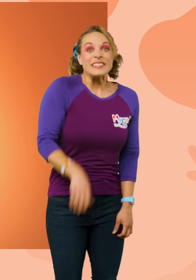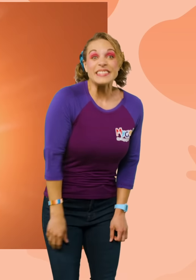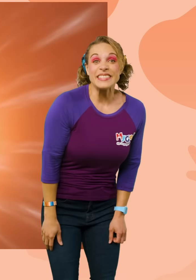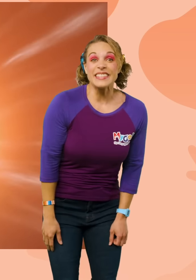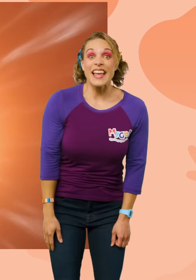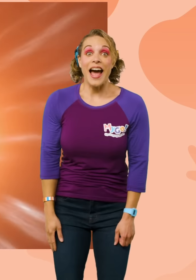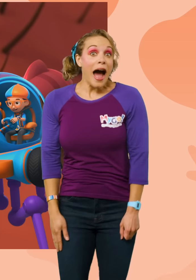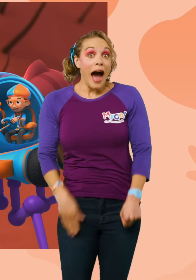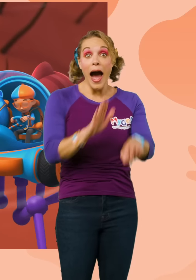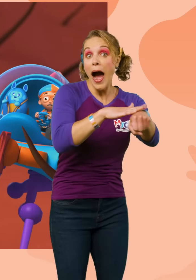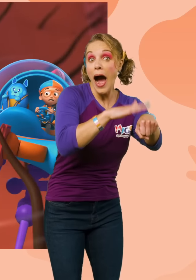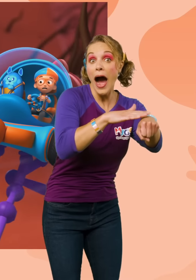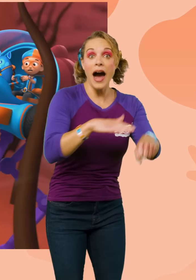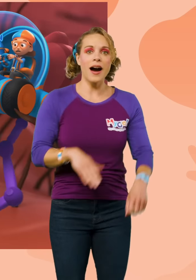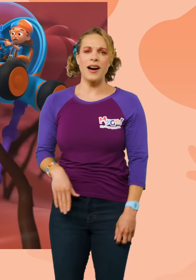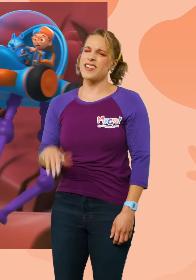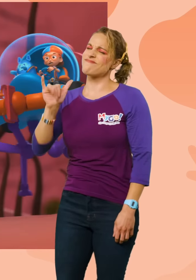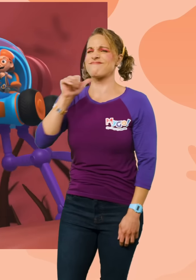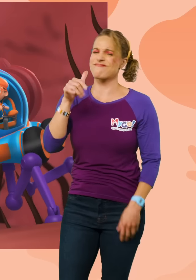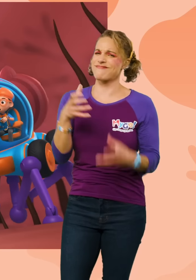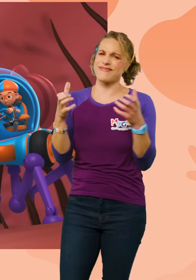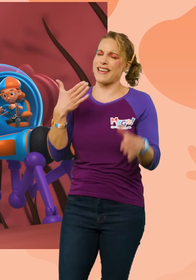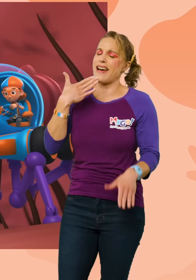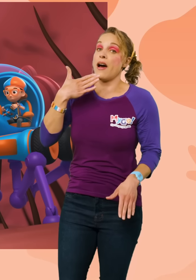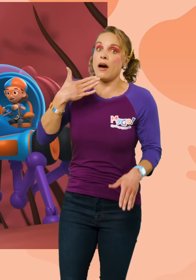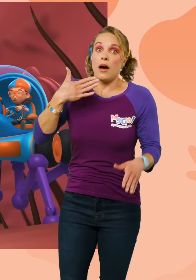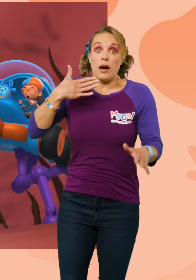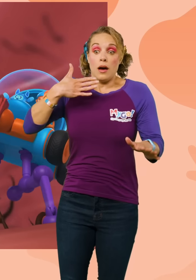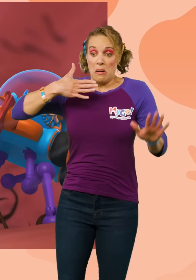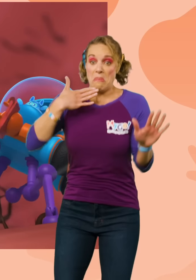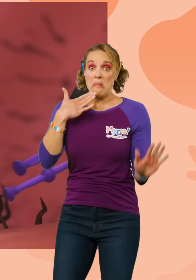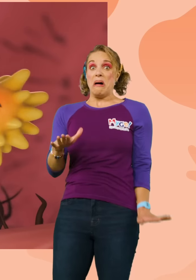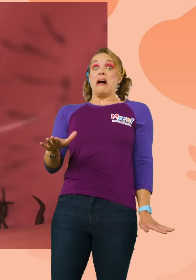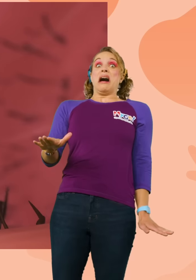coming! Watch out! That wasn't that